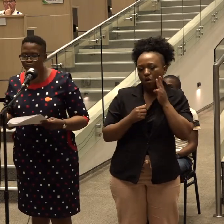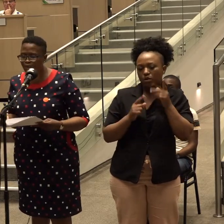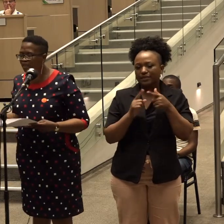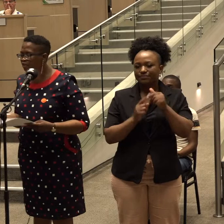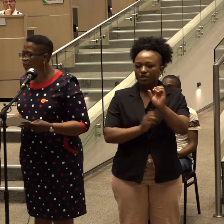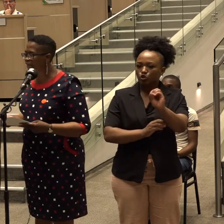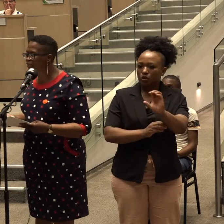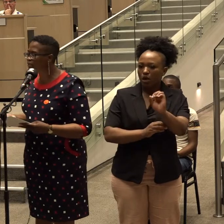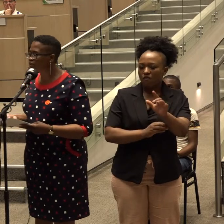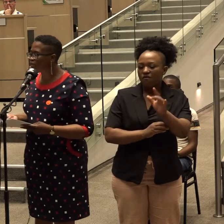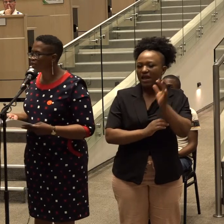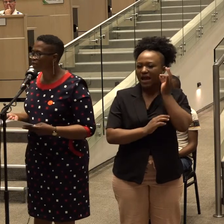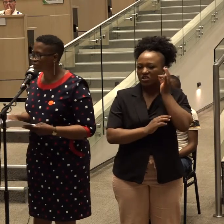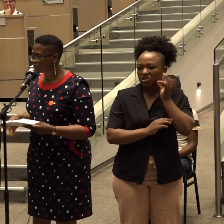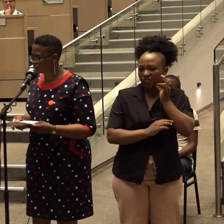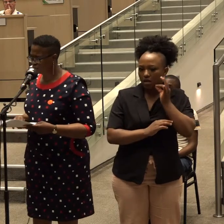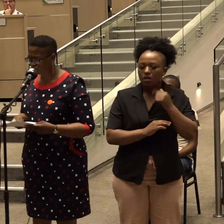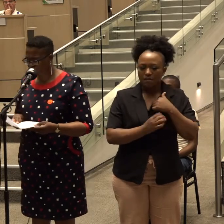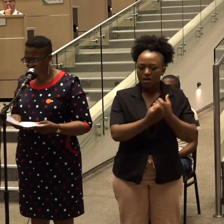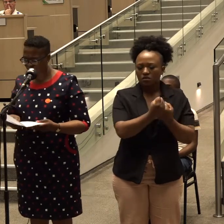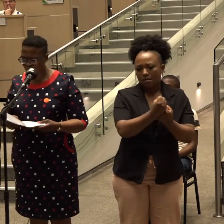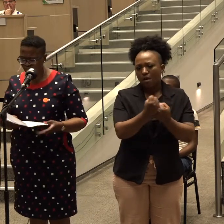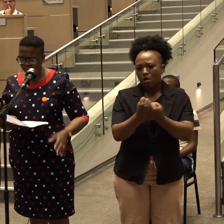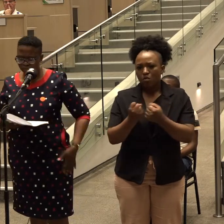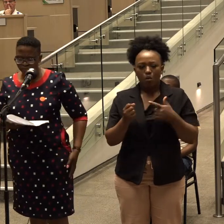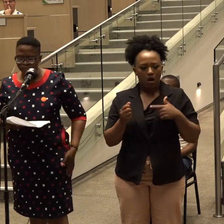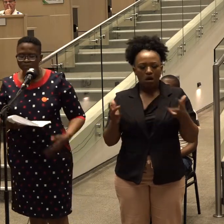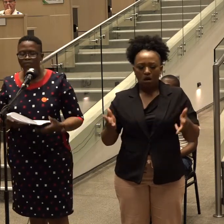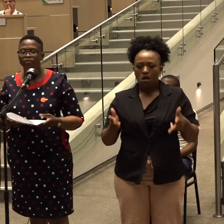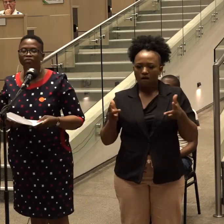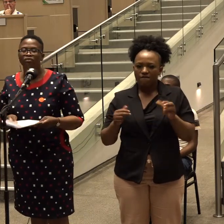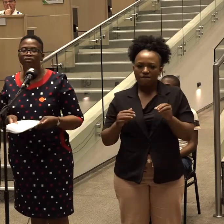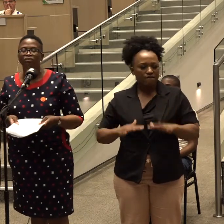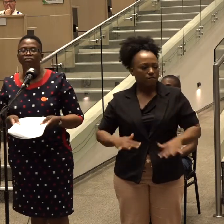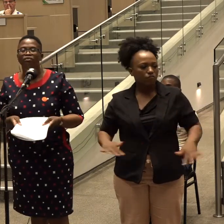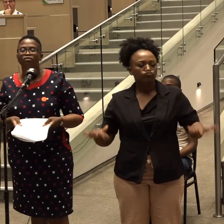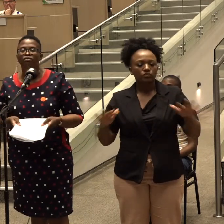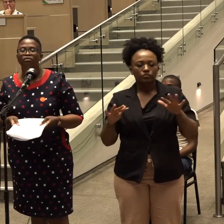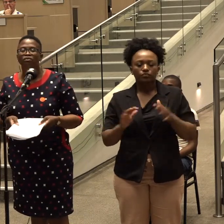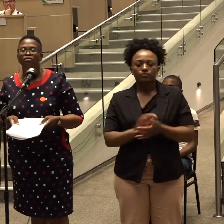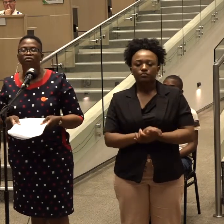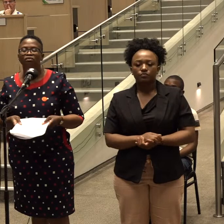they do have a railroad because